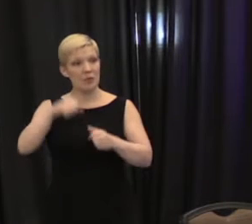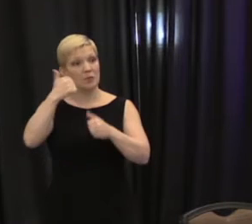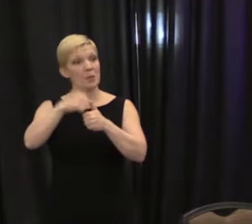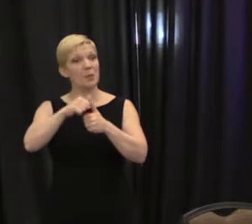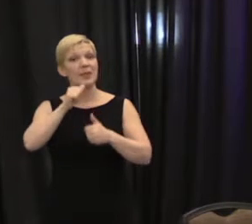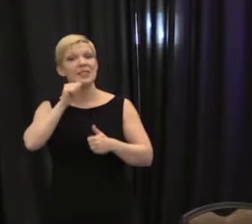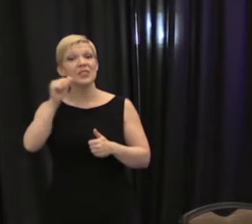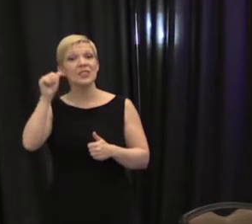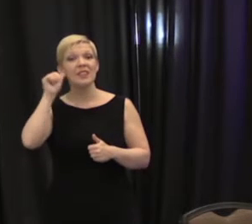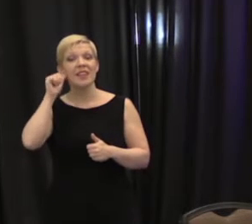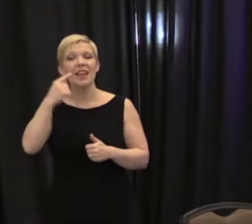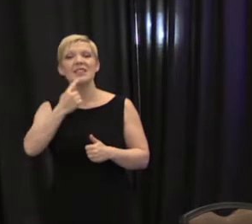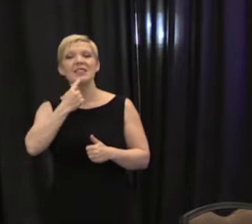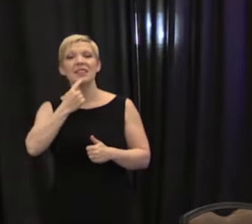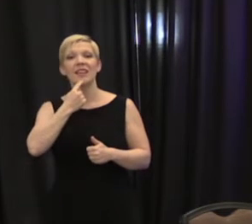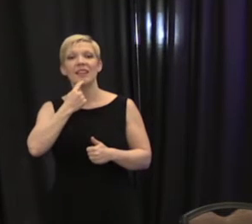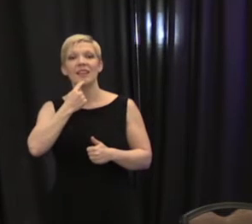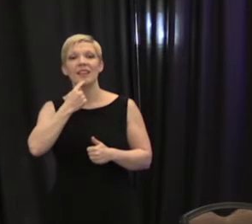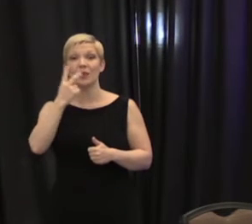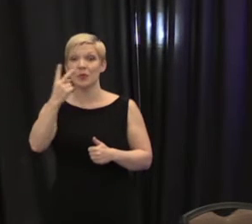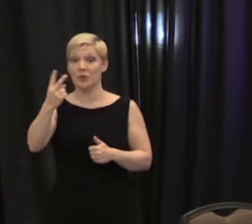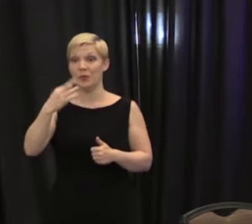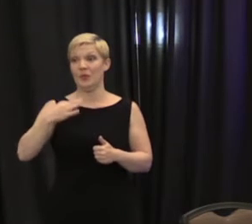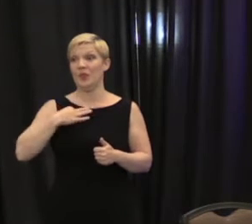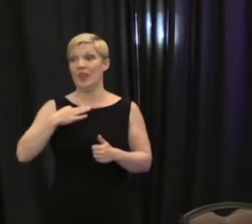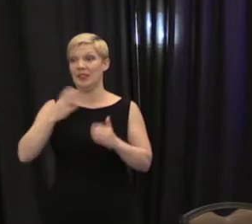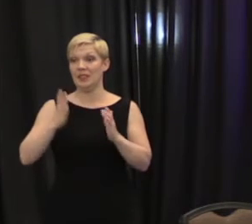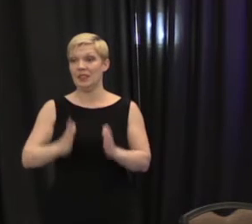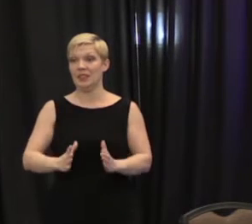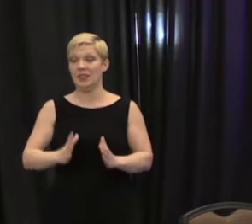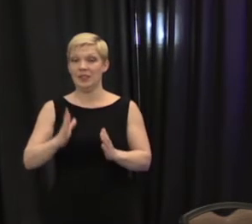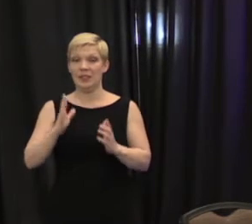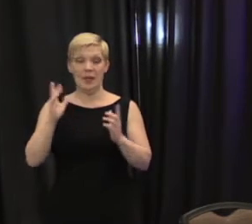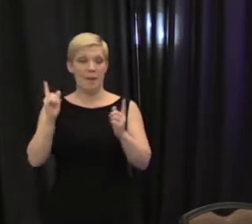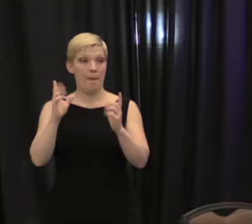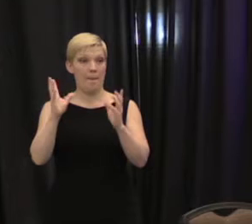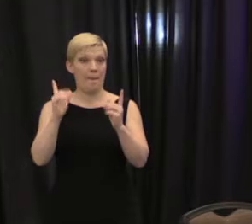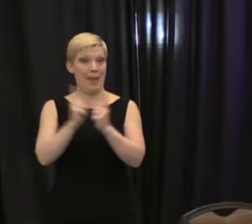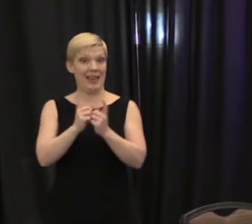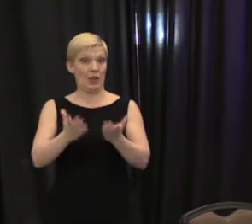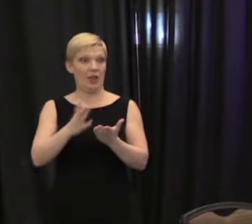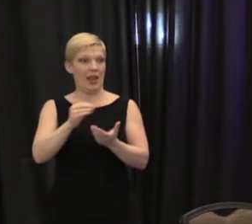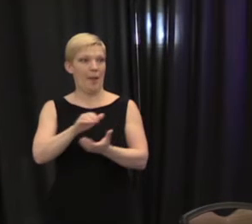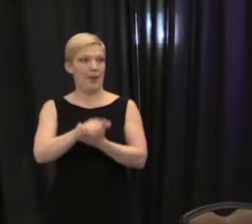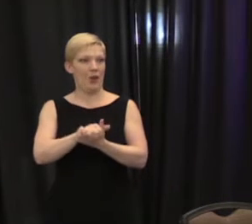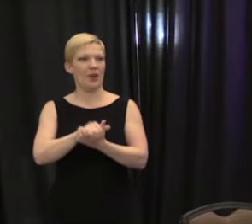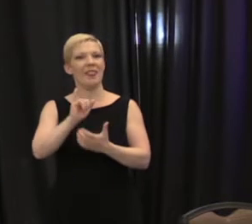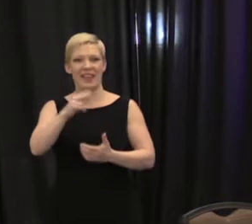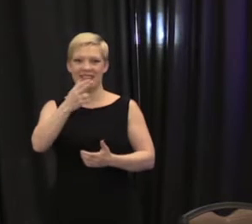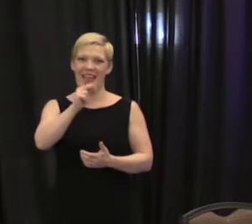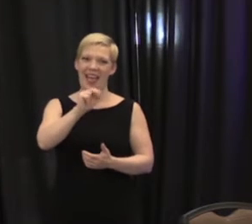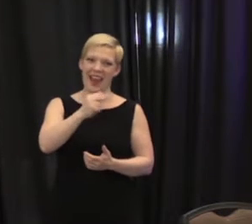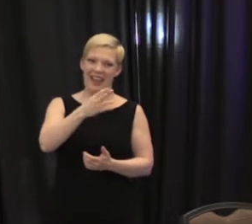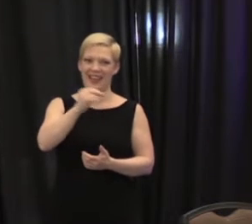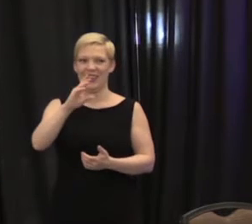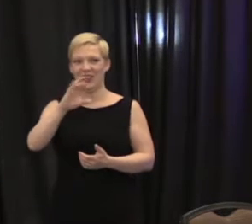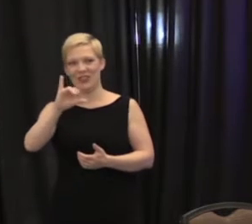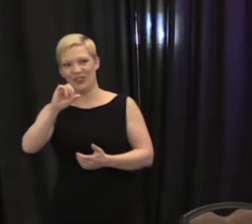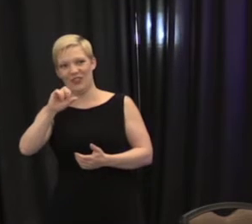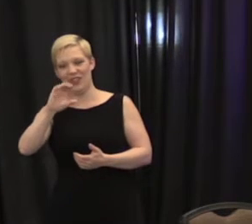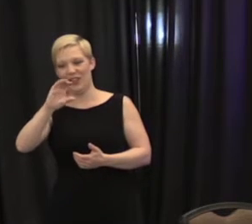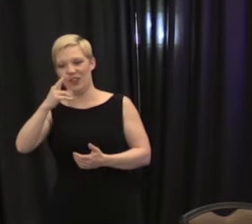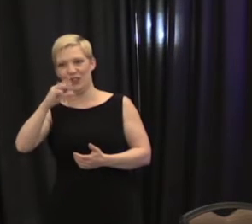Remember yesterday I said 2 volunteers met here and got married? That would be Hannah and Chris.